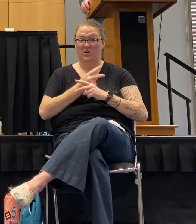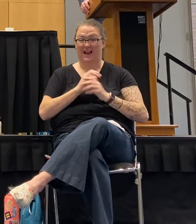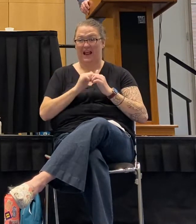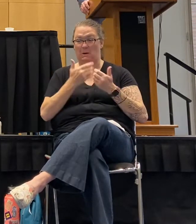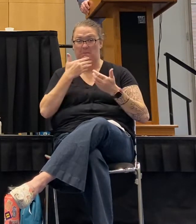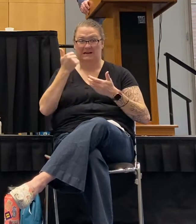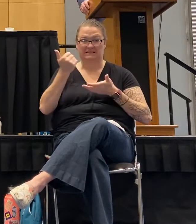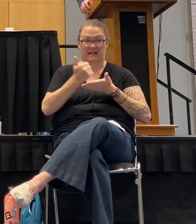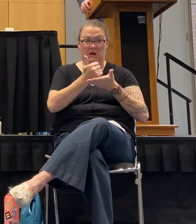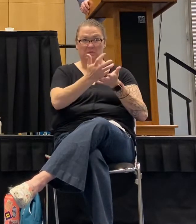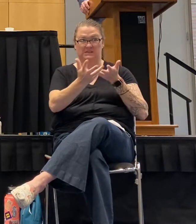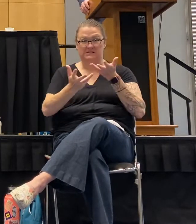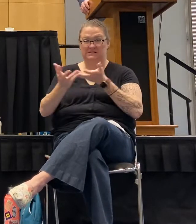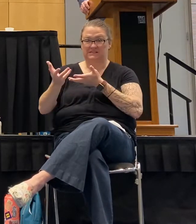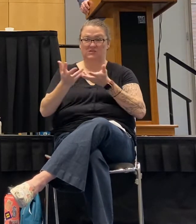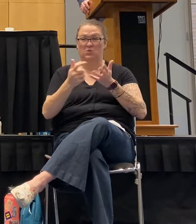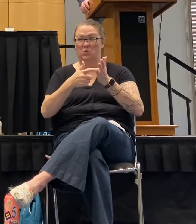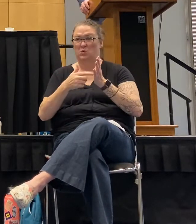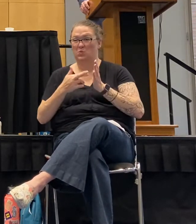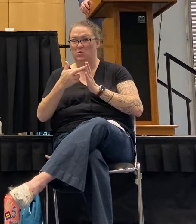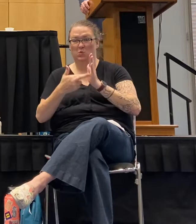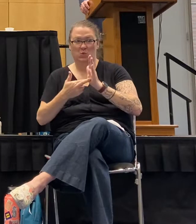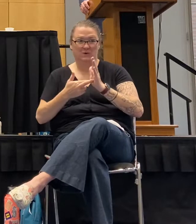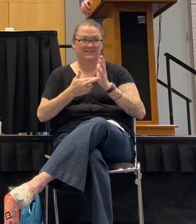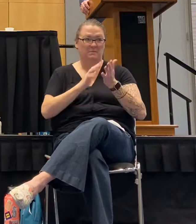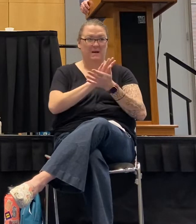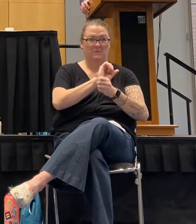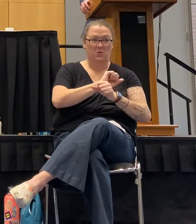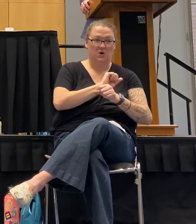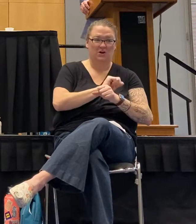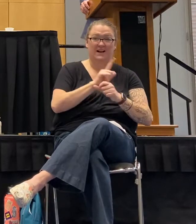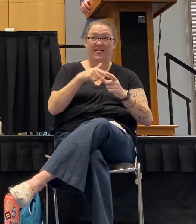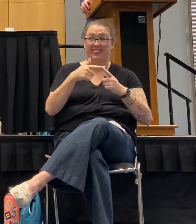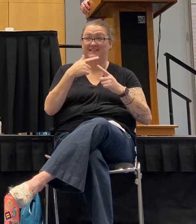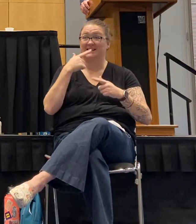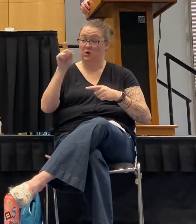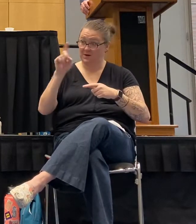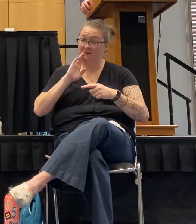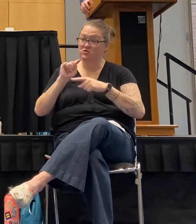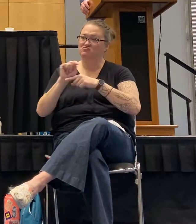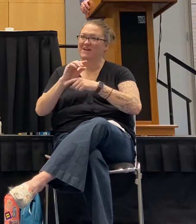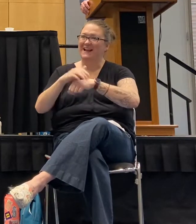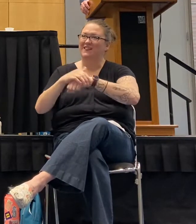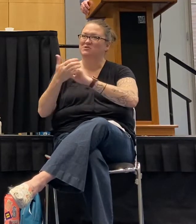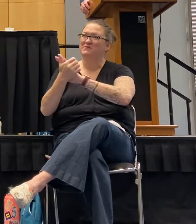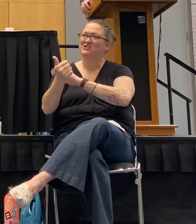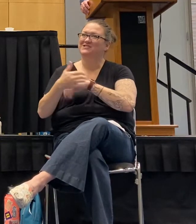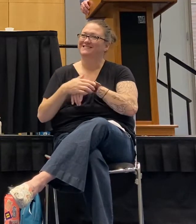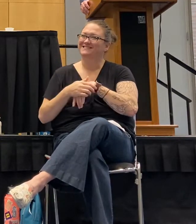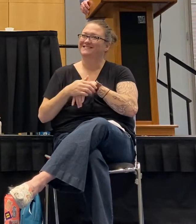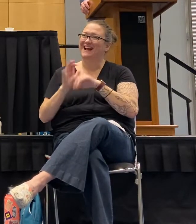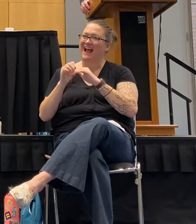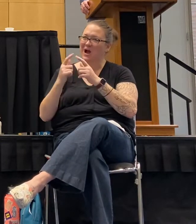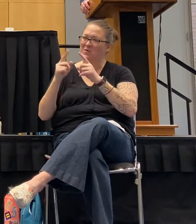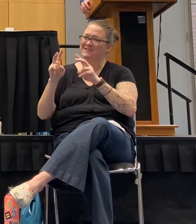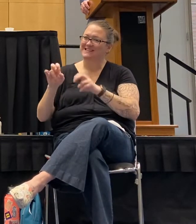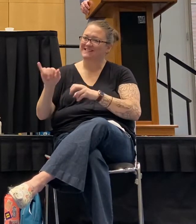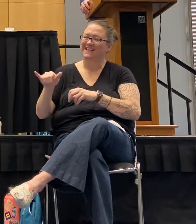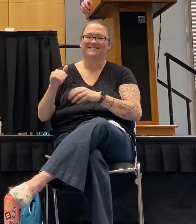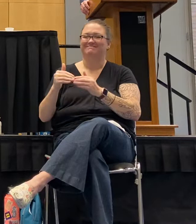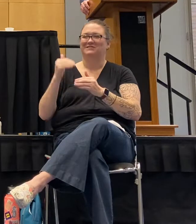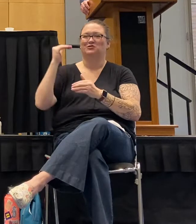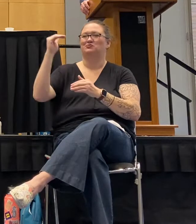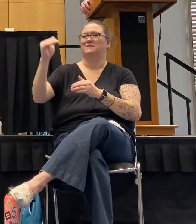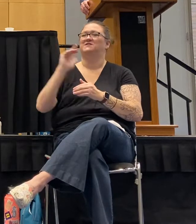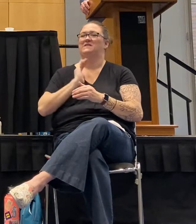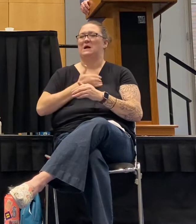best help navigate the regulations and the paperwork, to then say you need to be trained in English proficiency and how to assess that was too much for